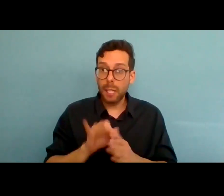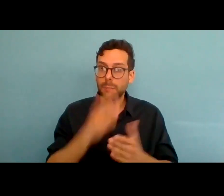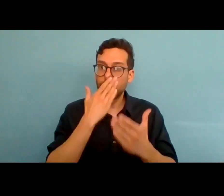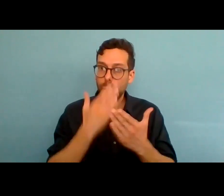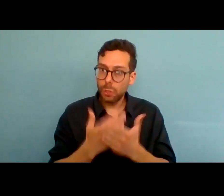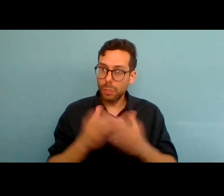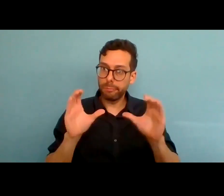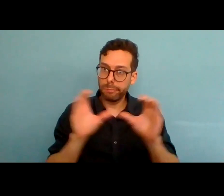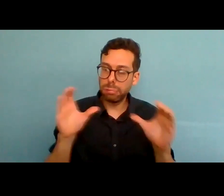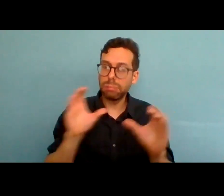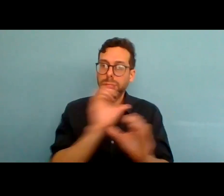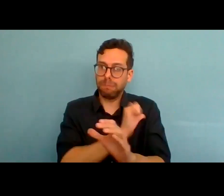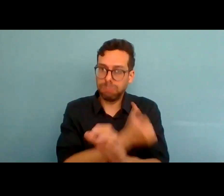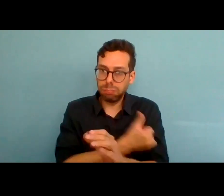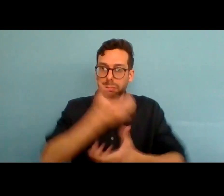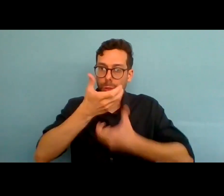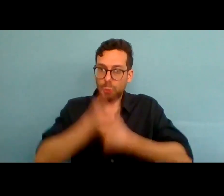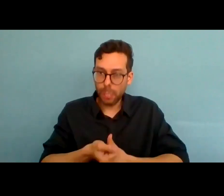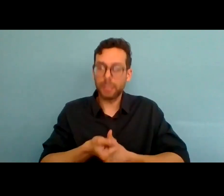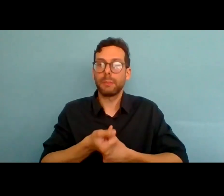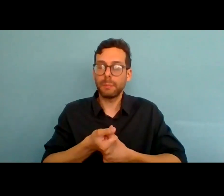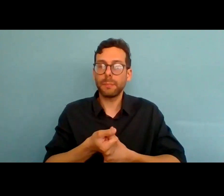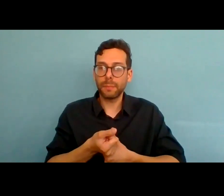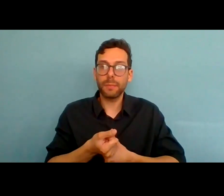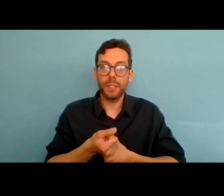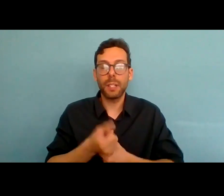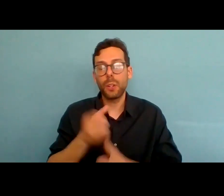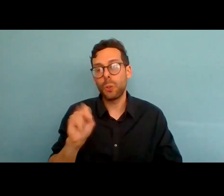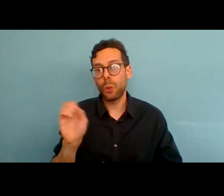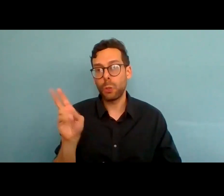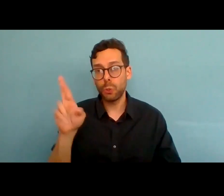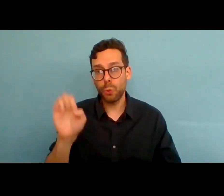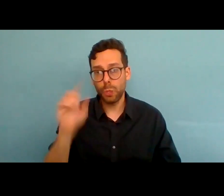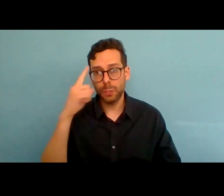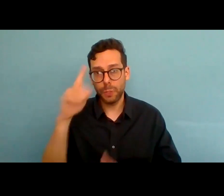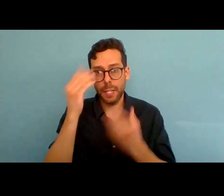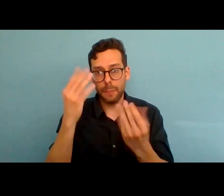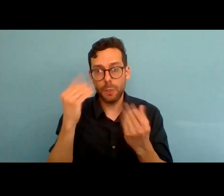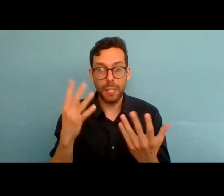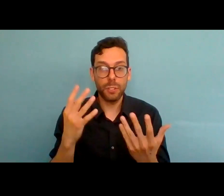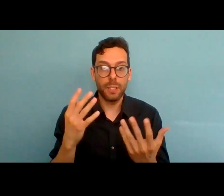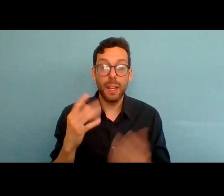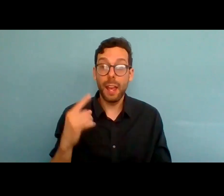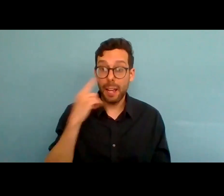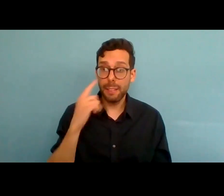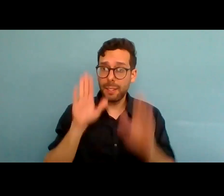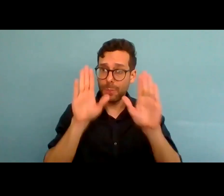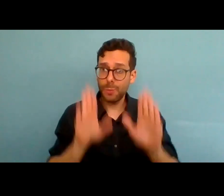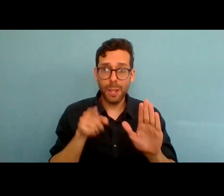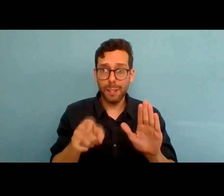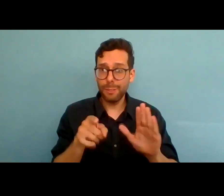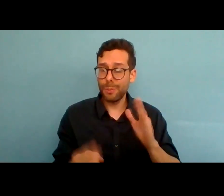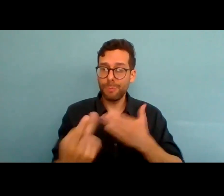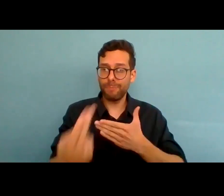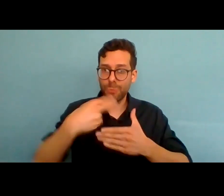those questions. And I think that's a really important thing to do. And so certainly, I think that's a great thing that you're here to learn more,